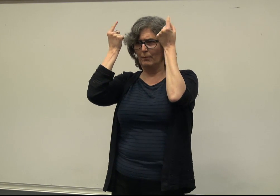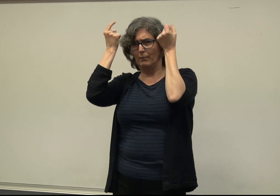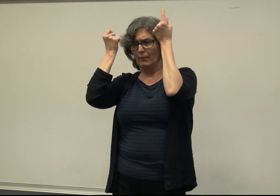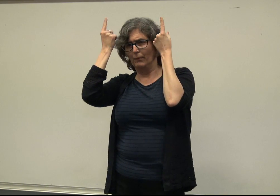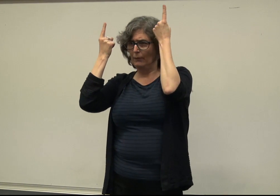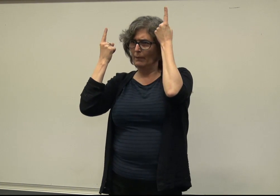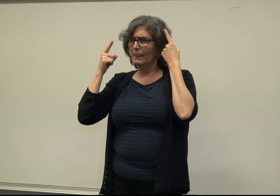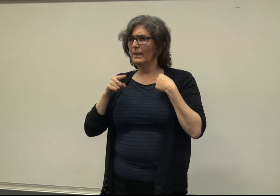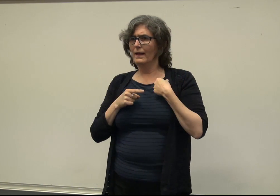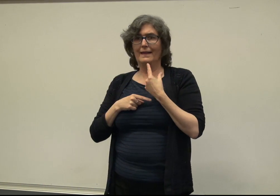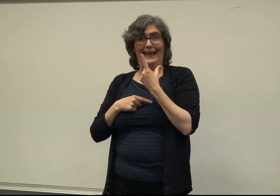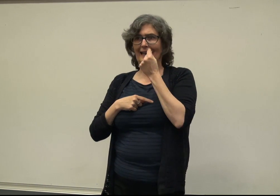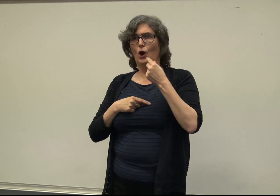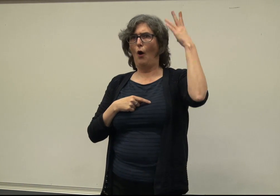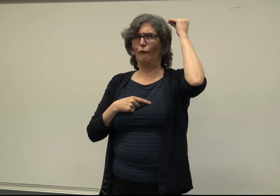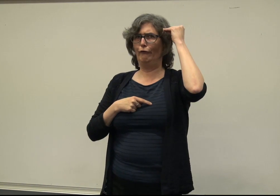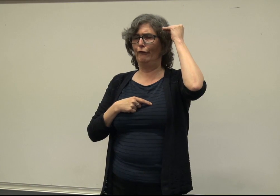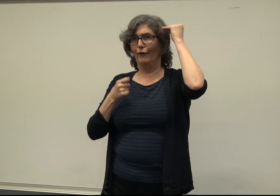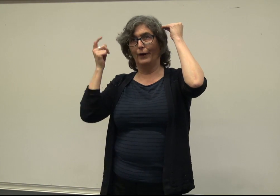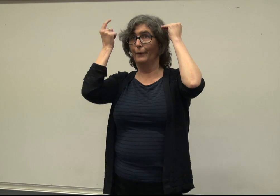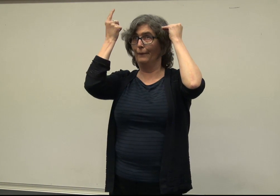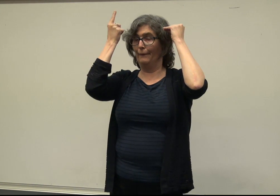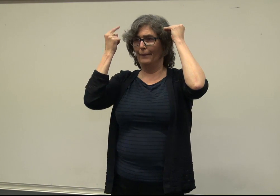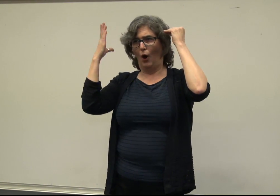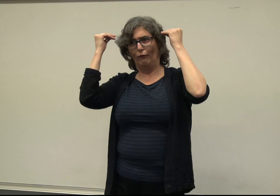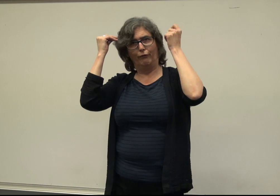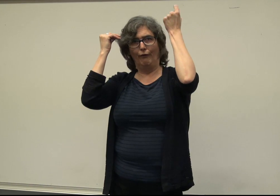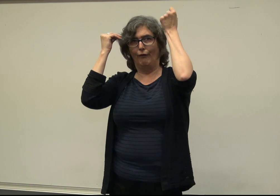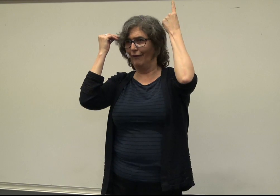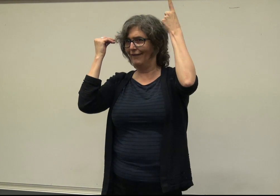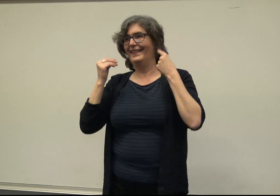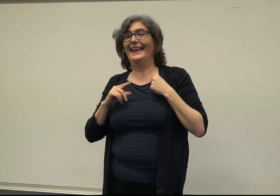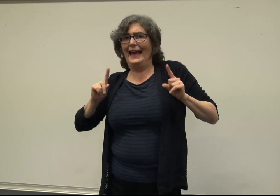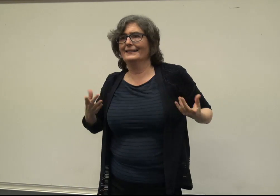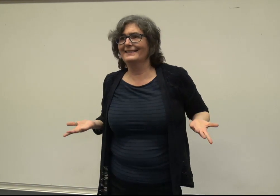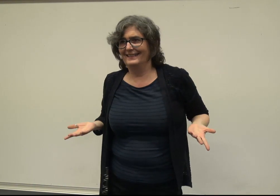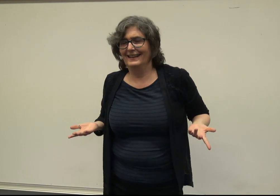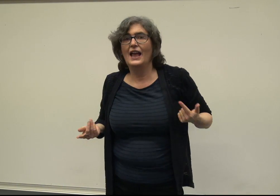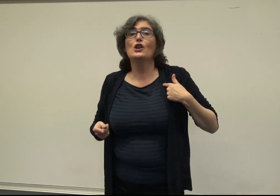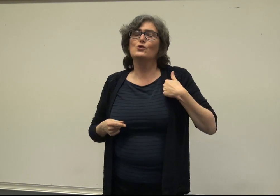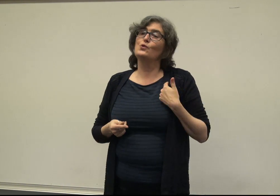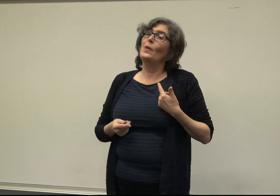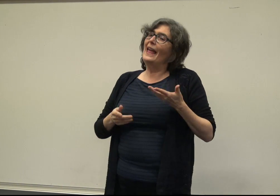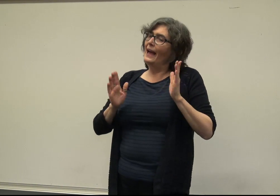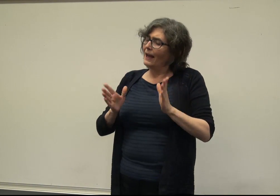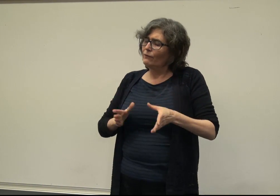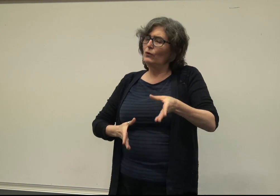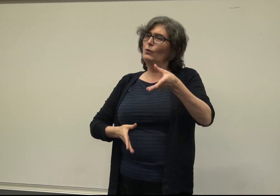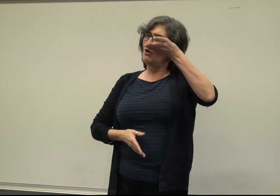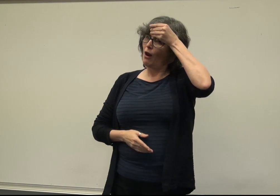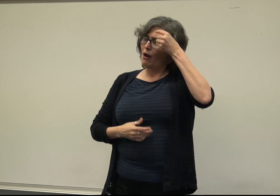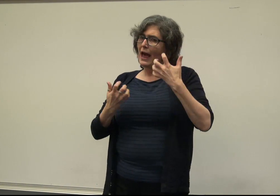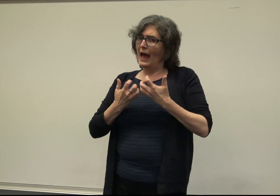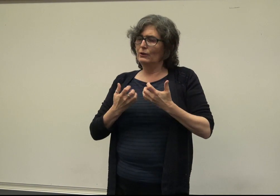every time a bilingual uses one of their languages, they have to block out or inhibit the